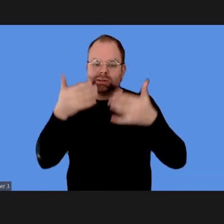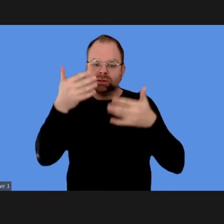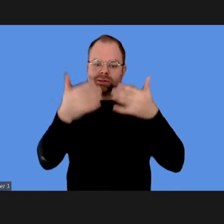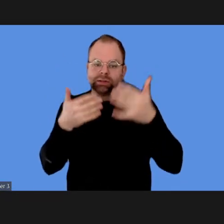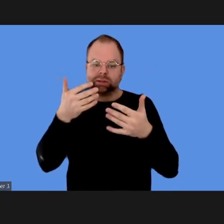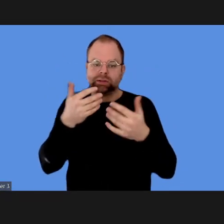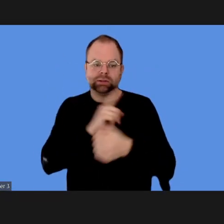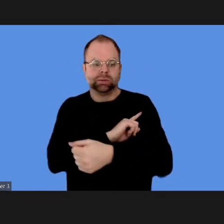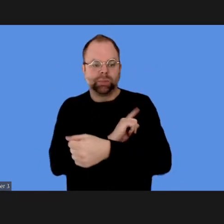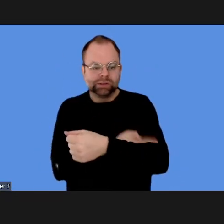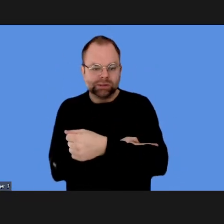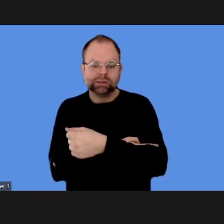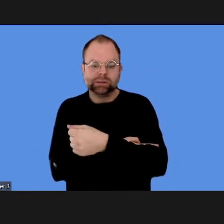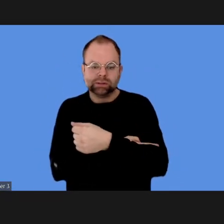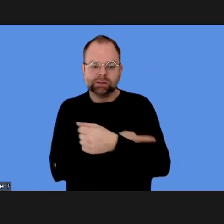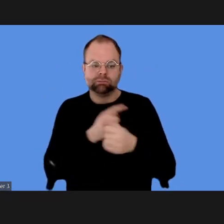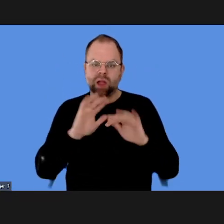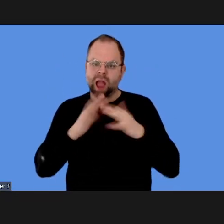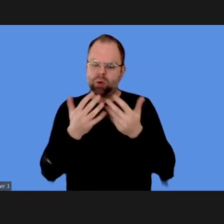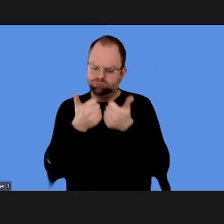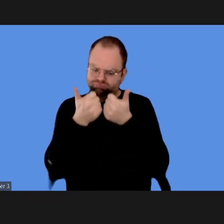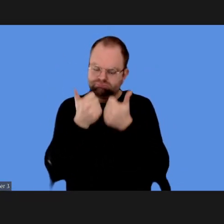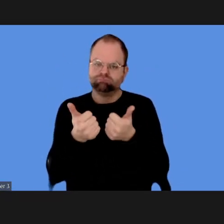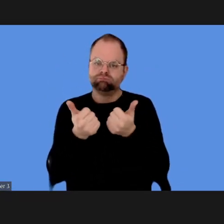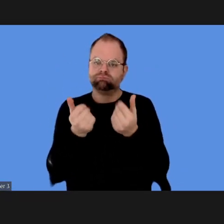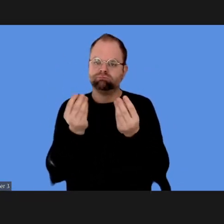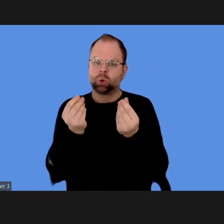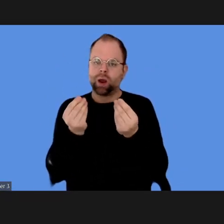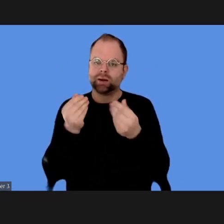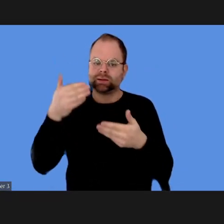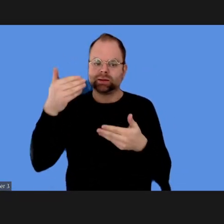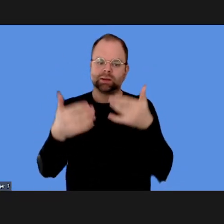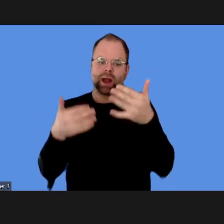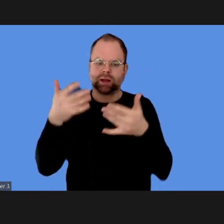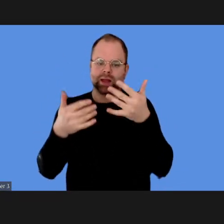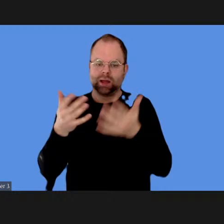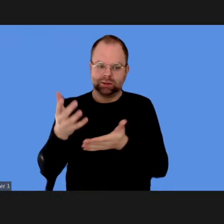need, data to progress, the tracks.